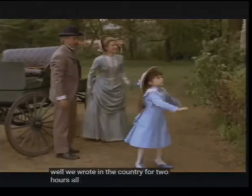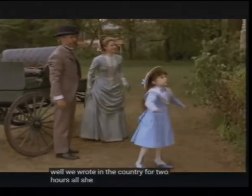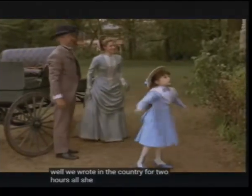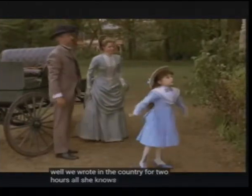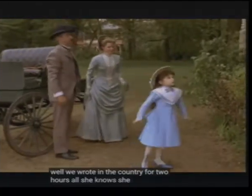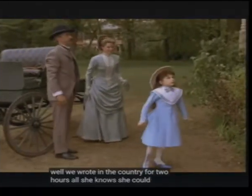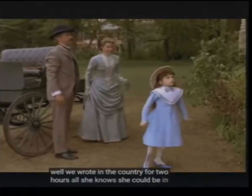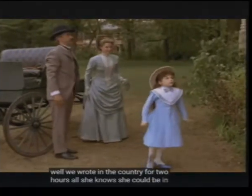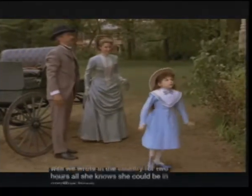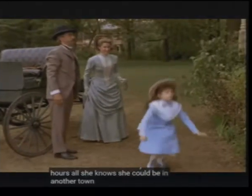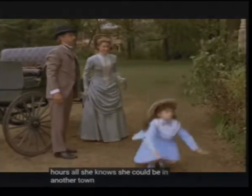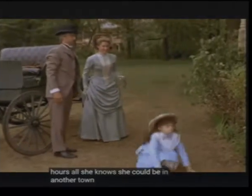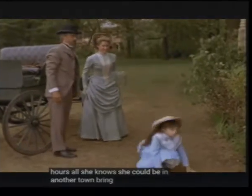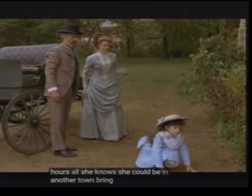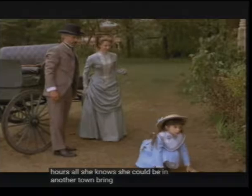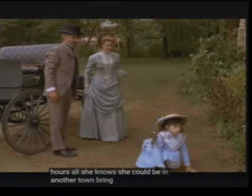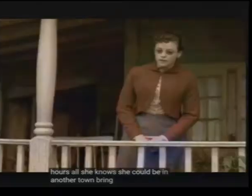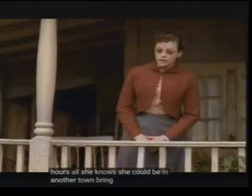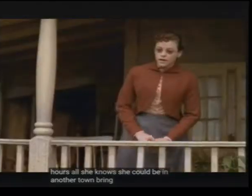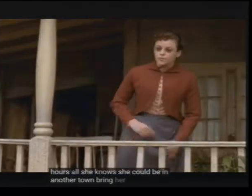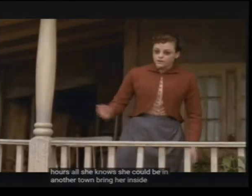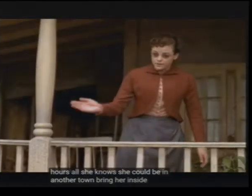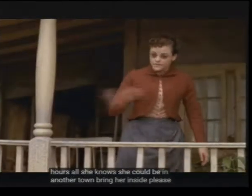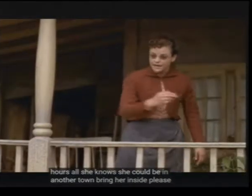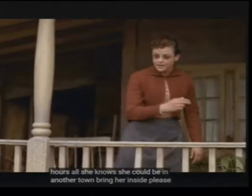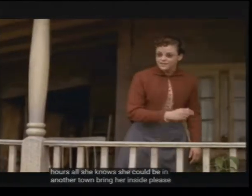she knows, she could be in another town. Bring her inside, please.